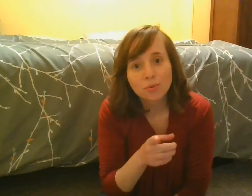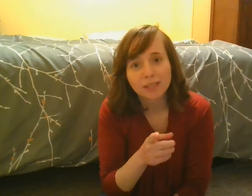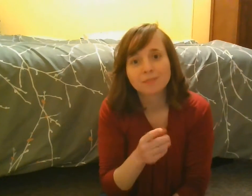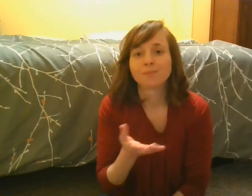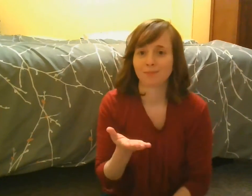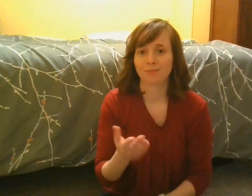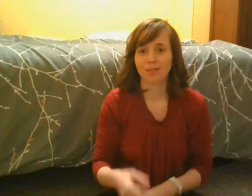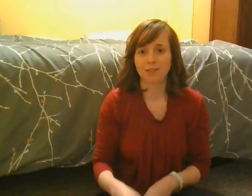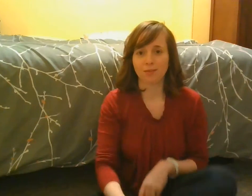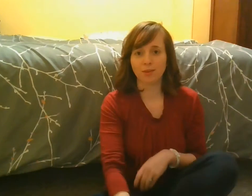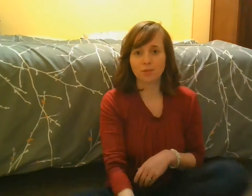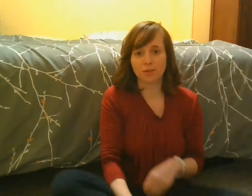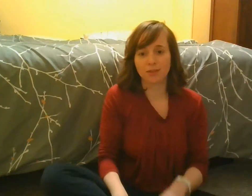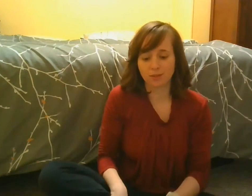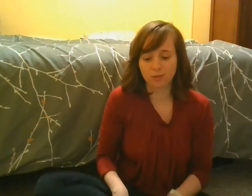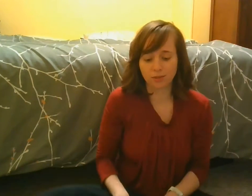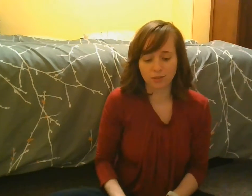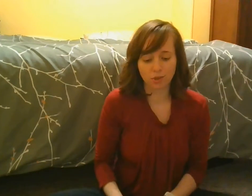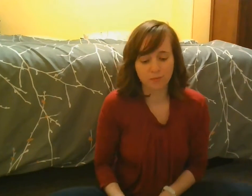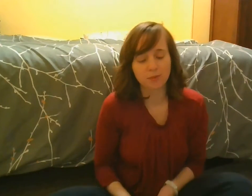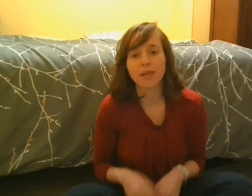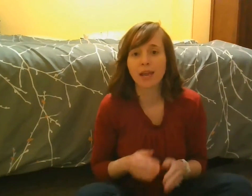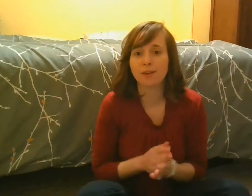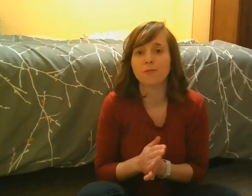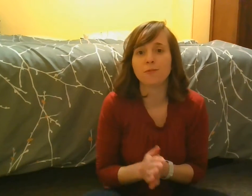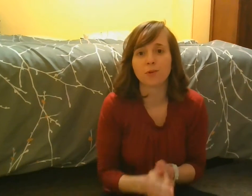genuine. So those are the terms that we had for